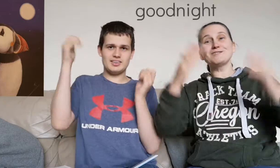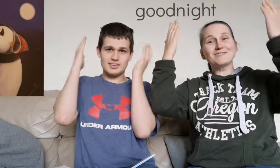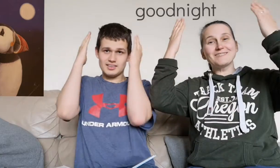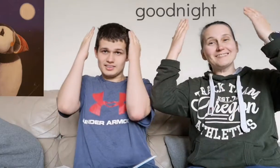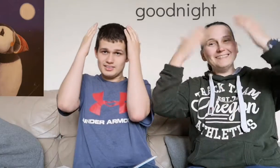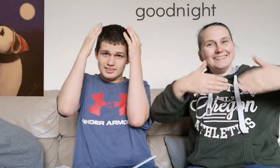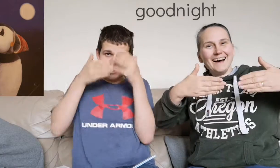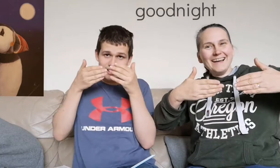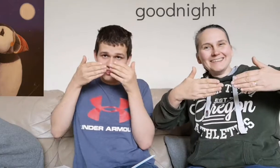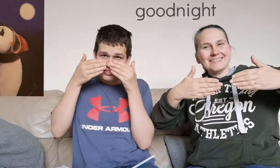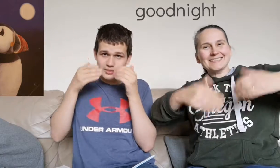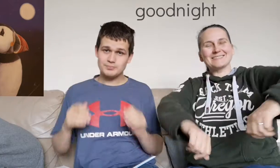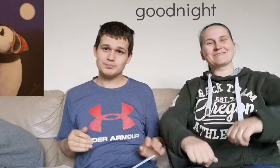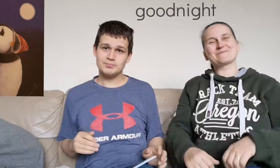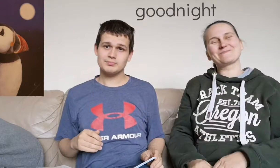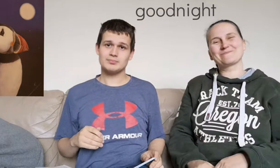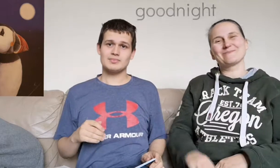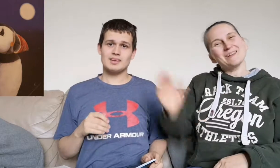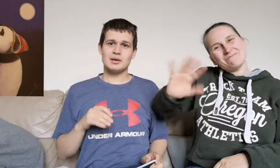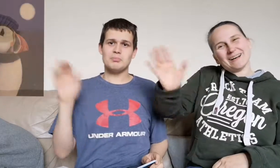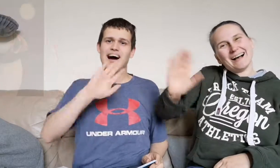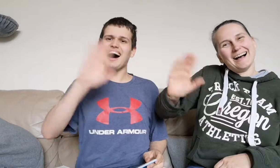night. Bye.